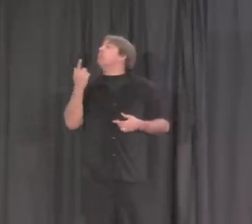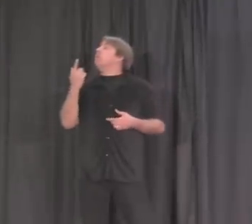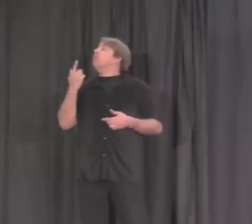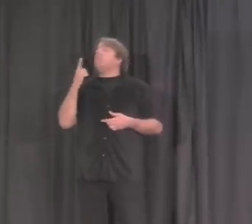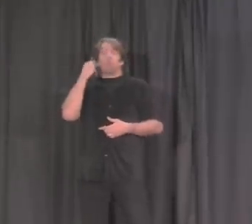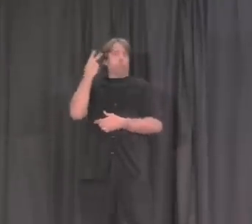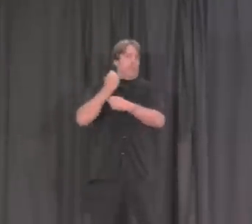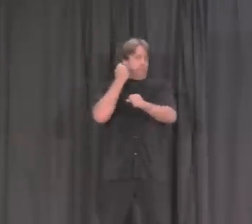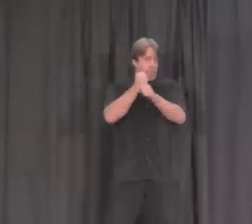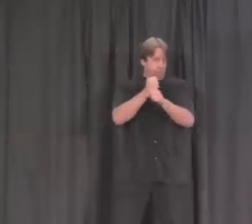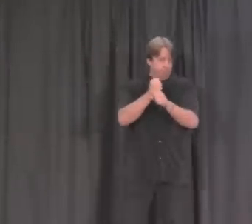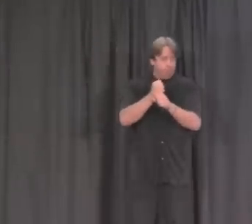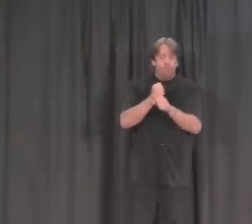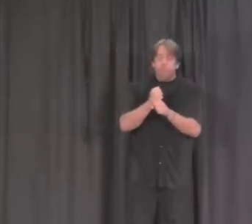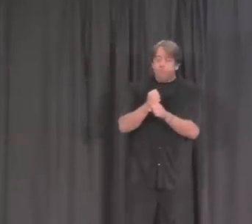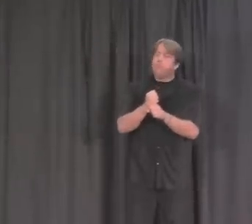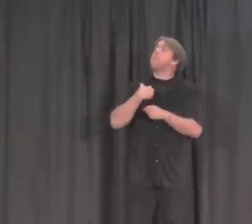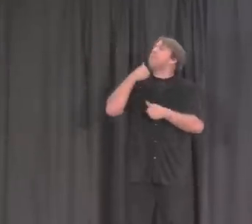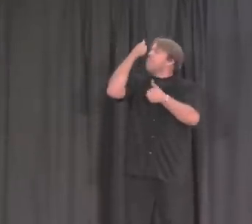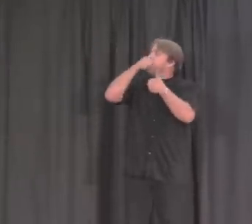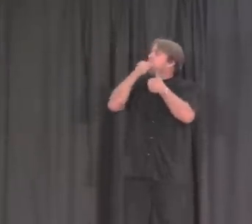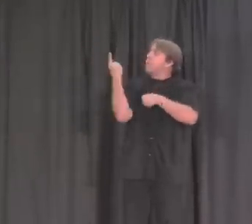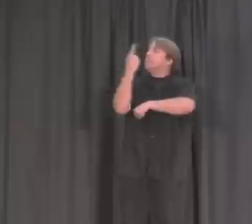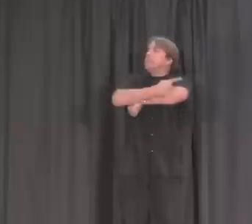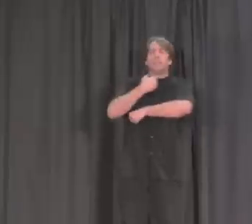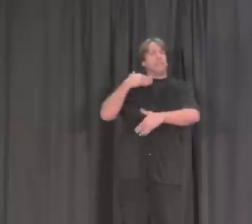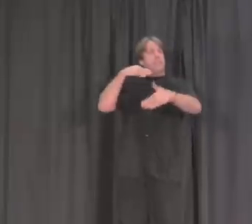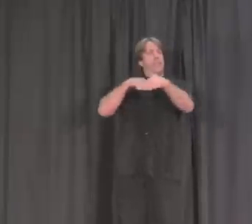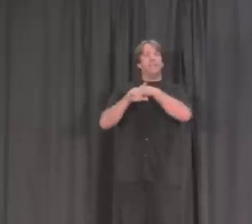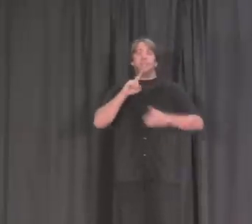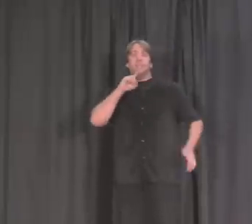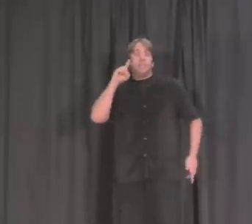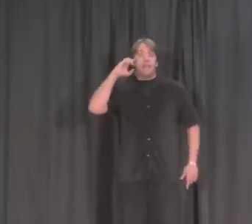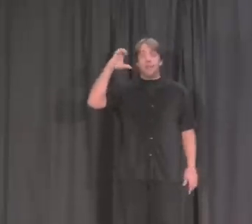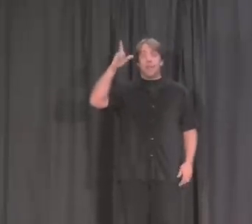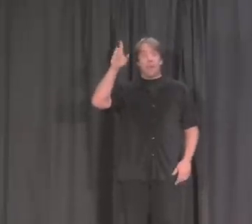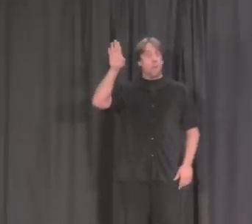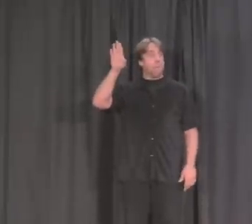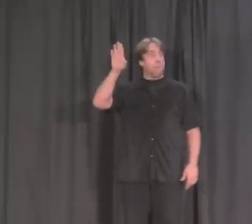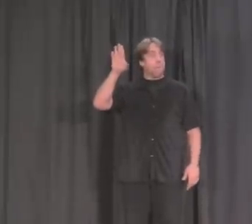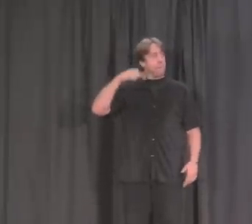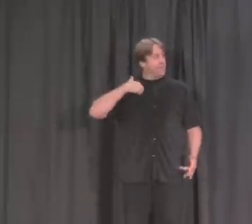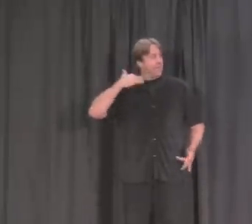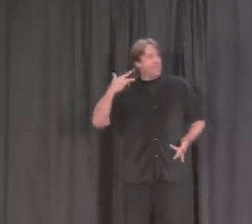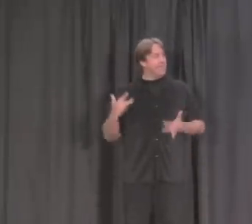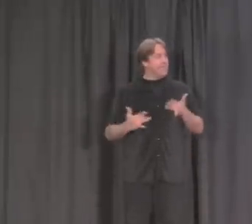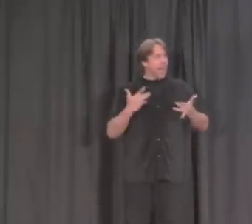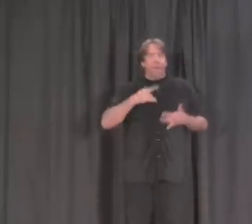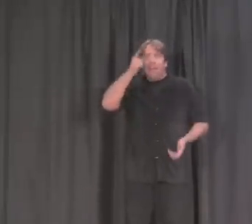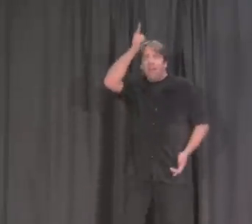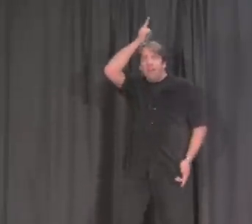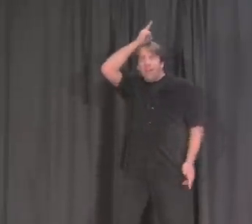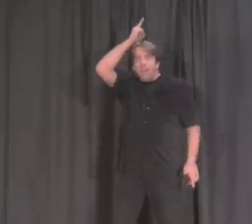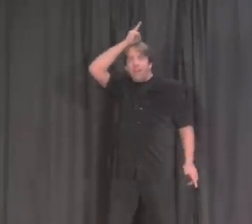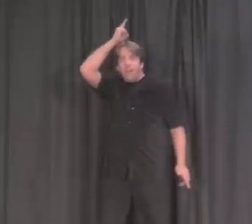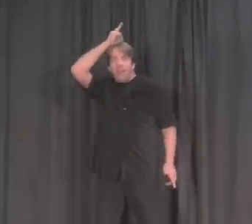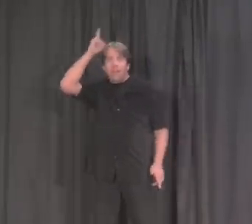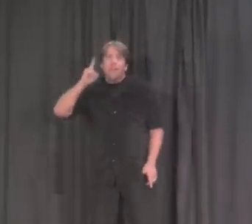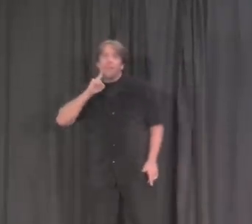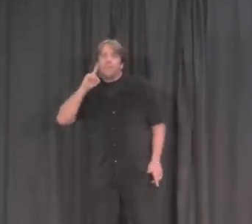I was in Germany at the time. I lived there for 2 years. And one day, I found myself a deaf club.